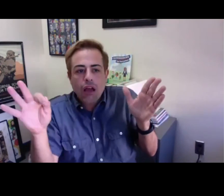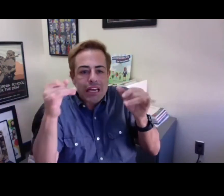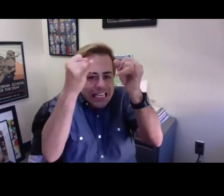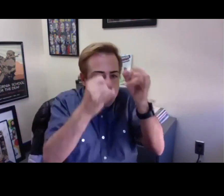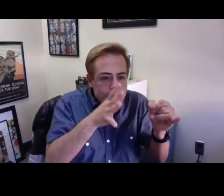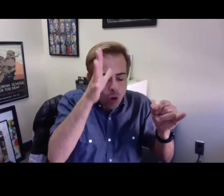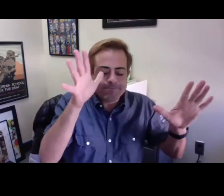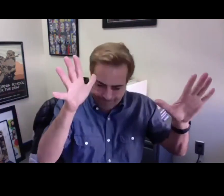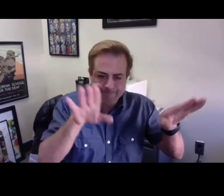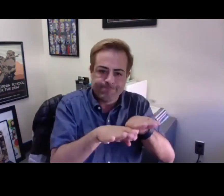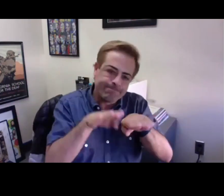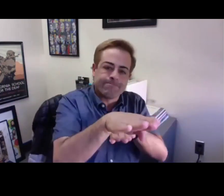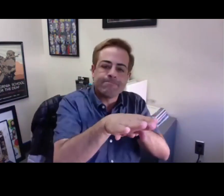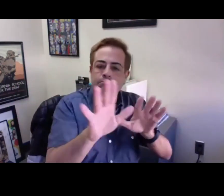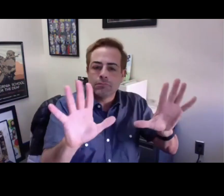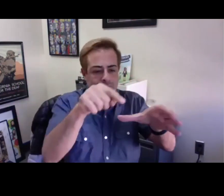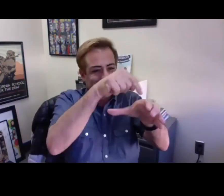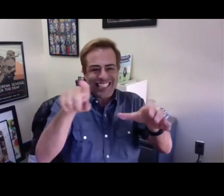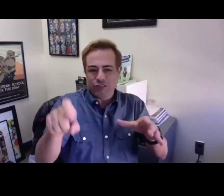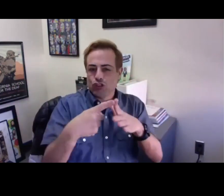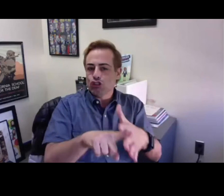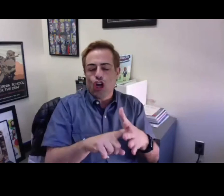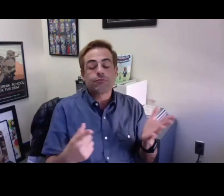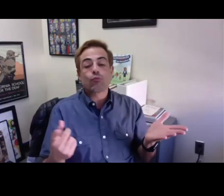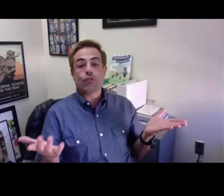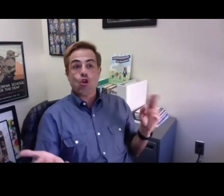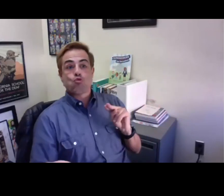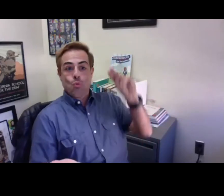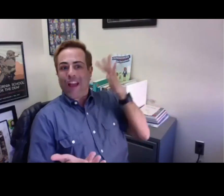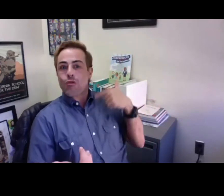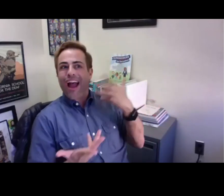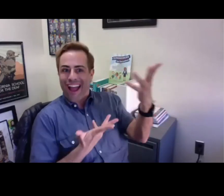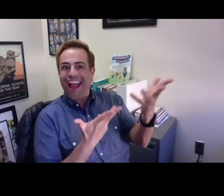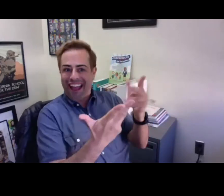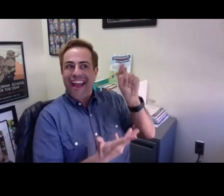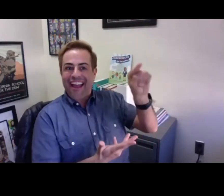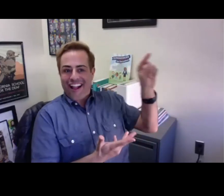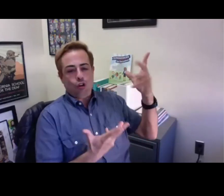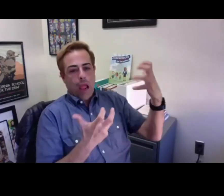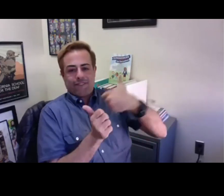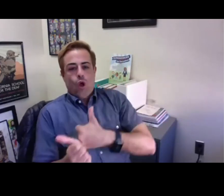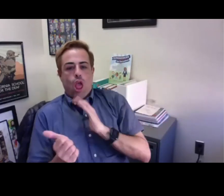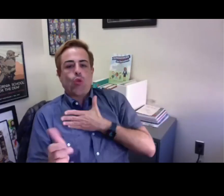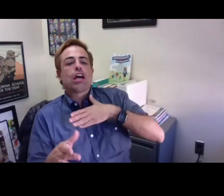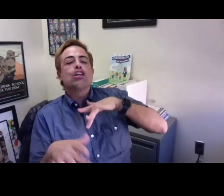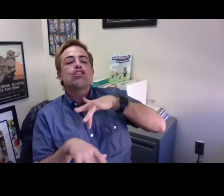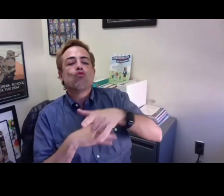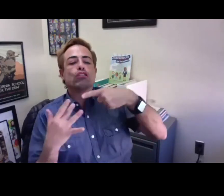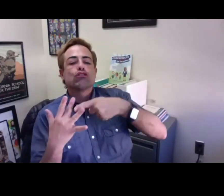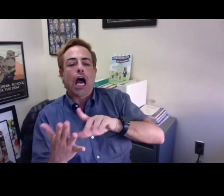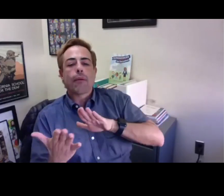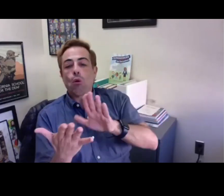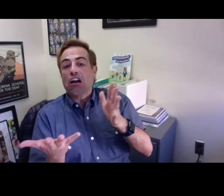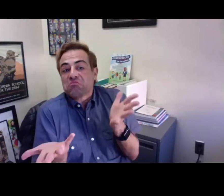it's for individual families and staff, so you've got to start somewhere.